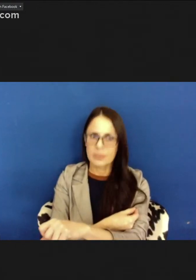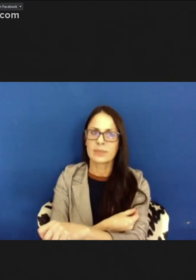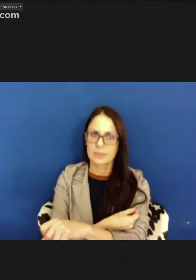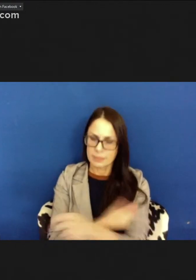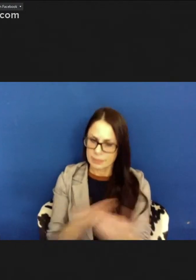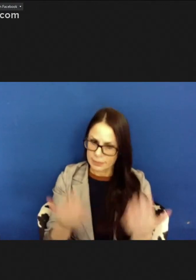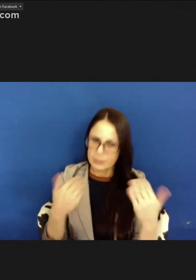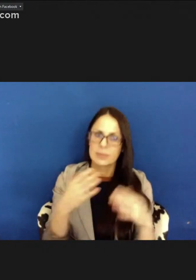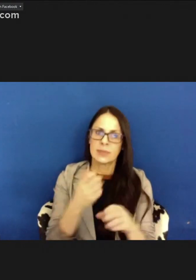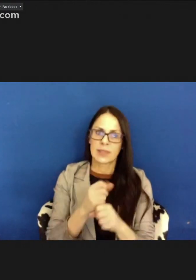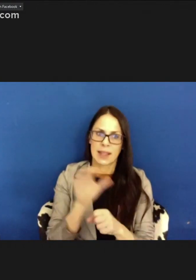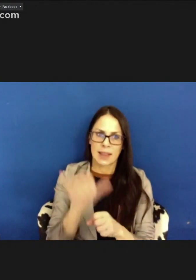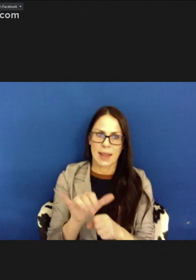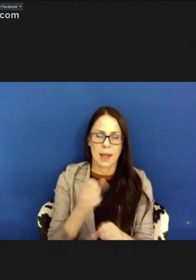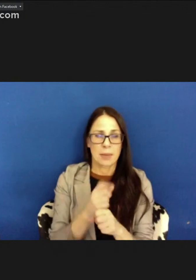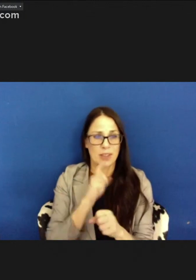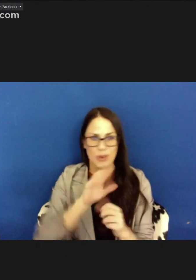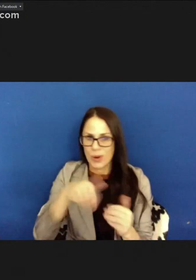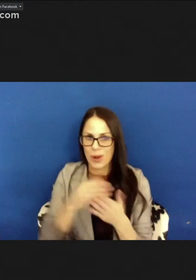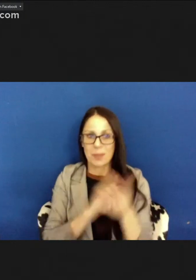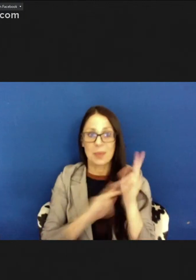their flu shot as well.